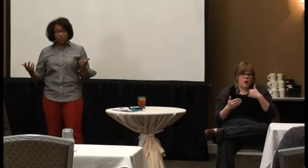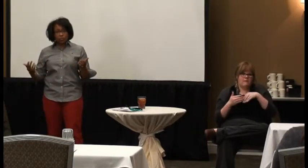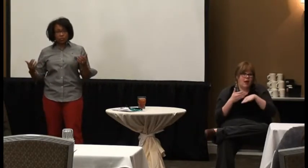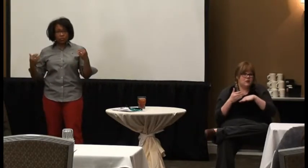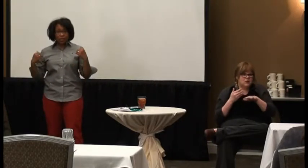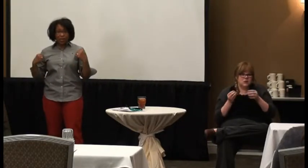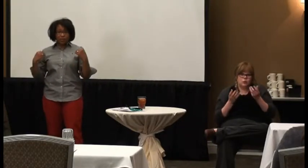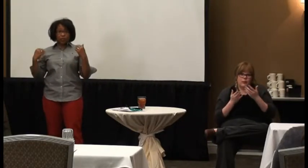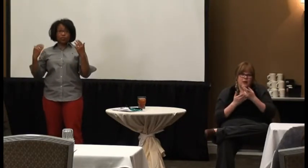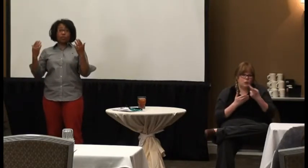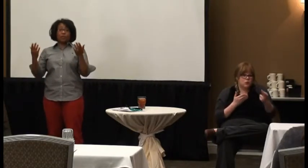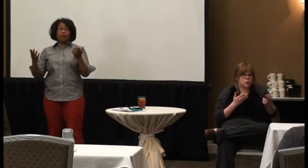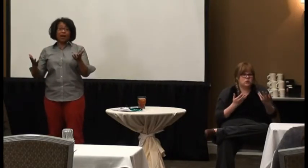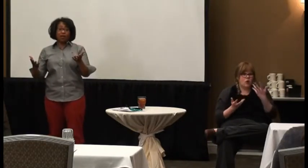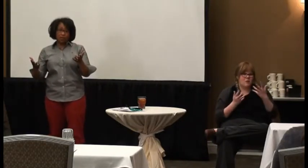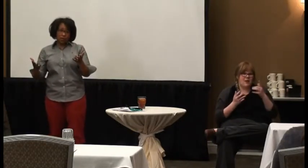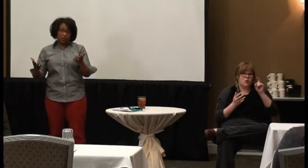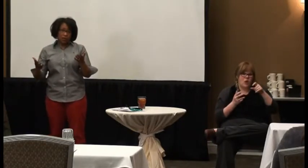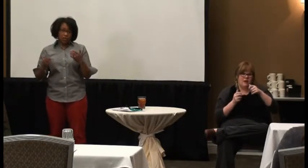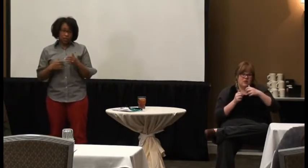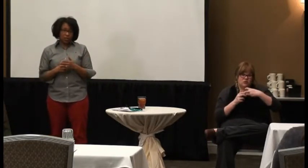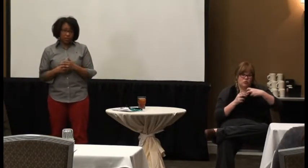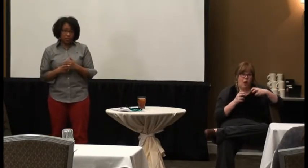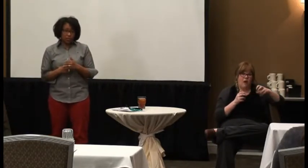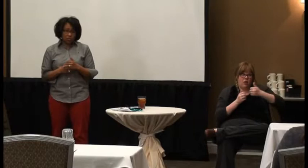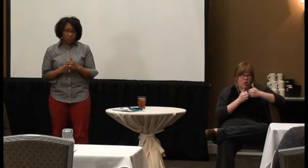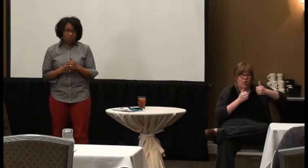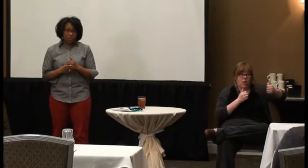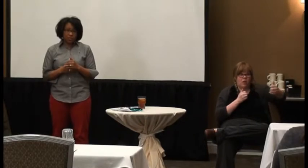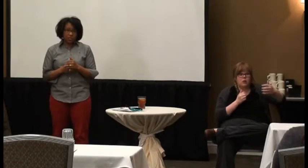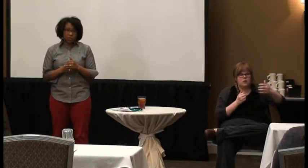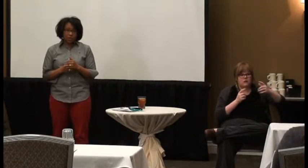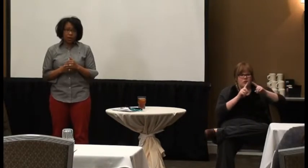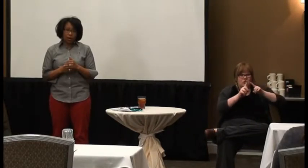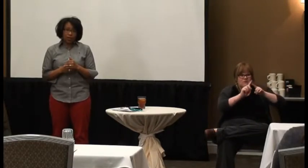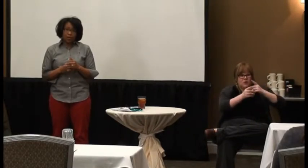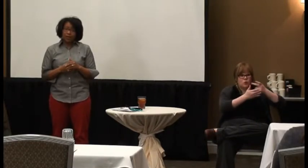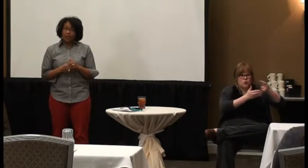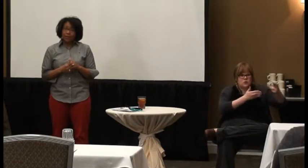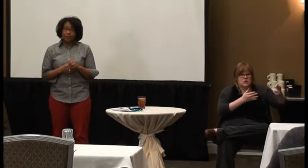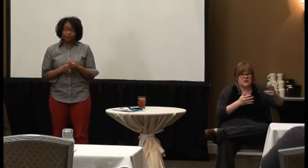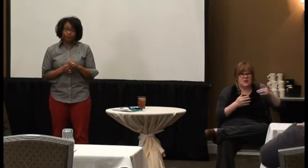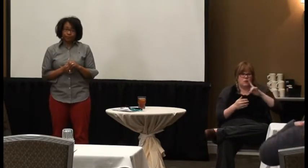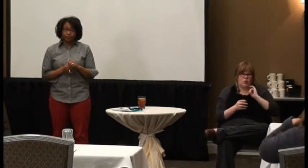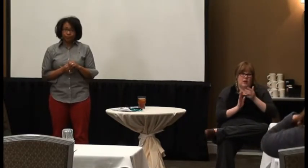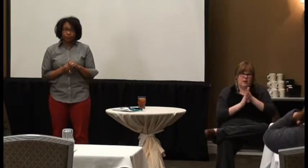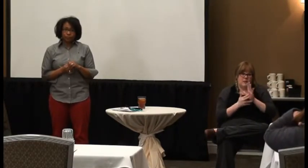lot of resources or we have to go so far out, there's so many resources, it makes it so hard.